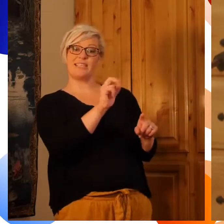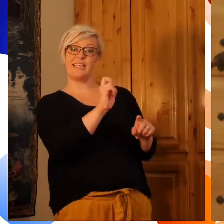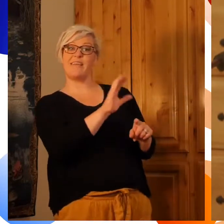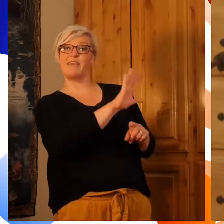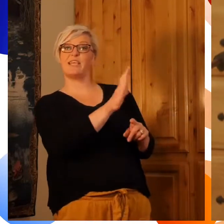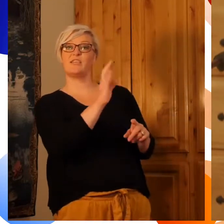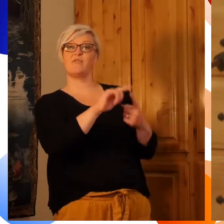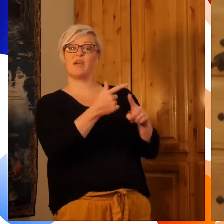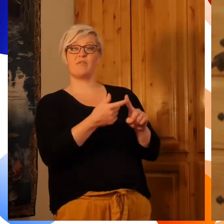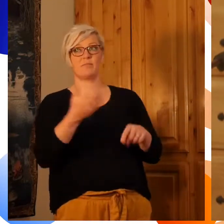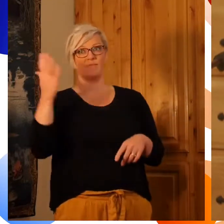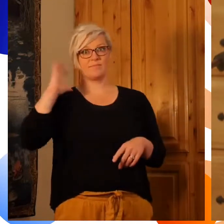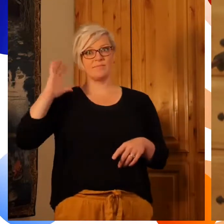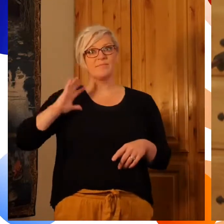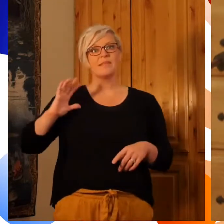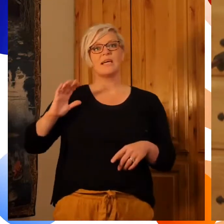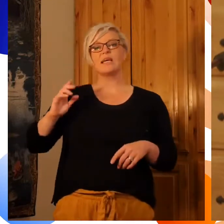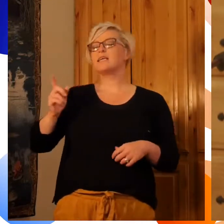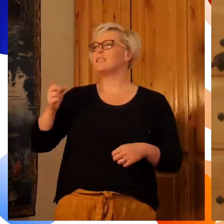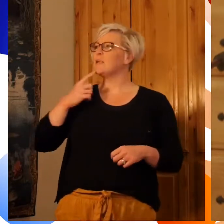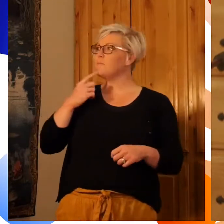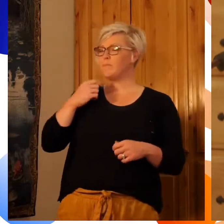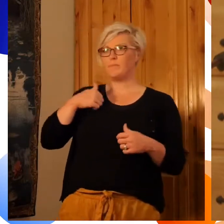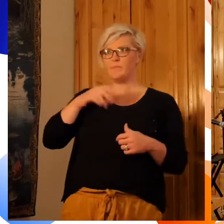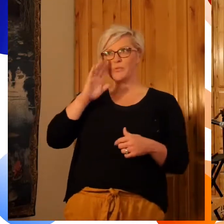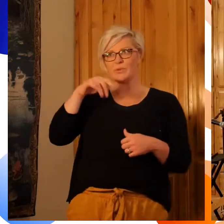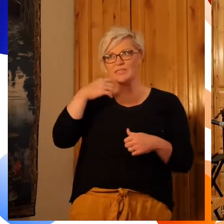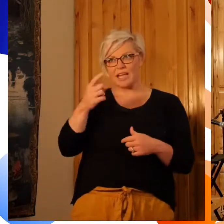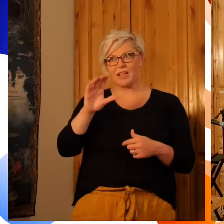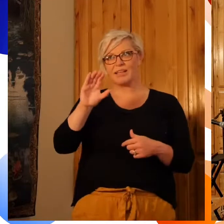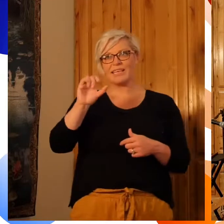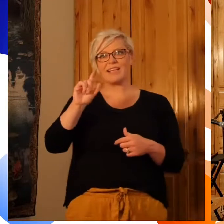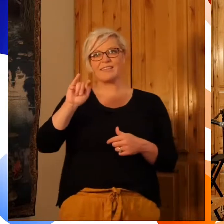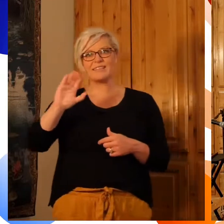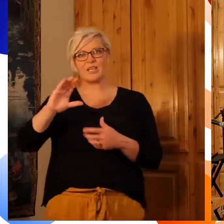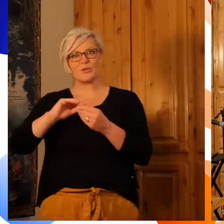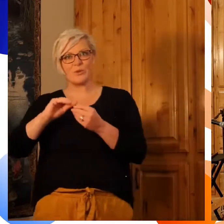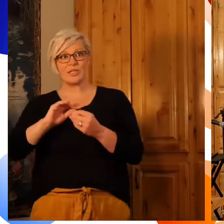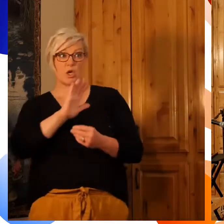your music would be a really great addition to it." So we got together,